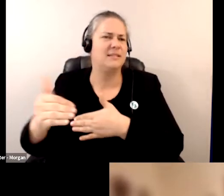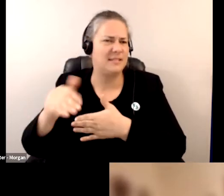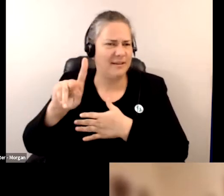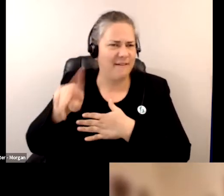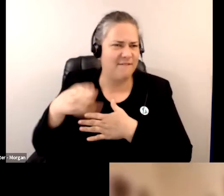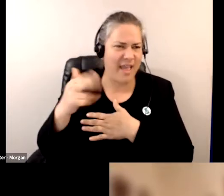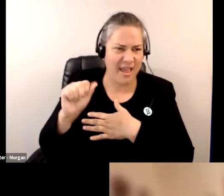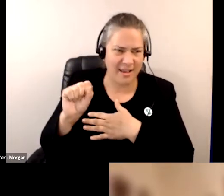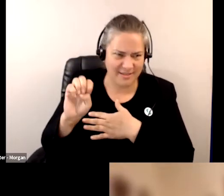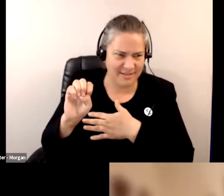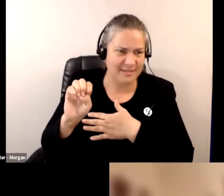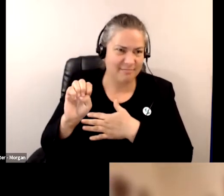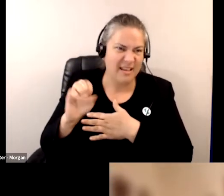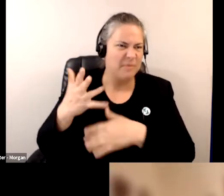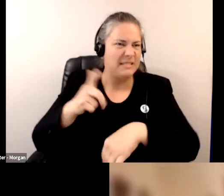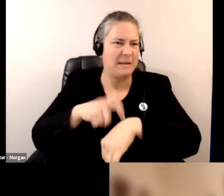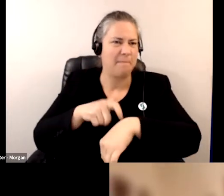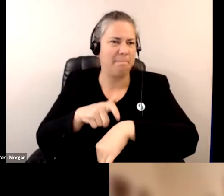fact, indeed time.